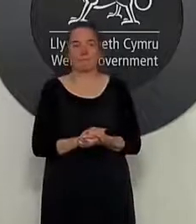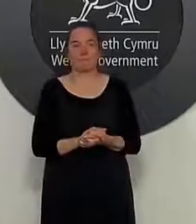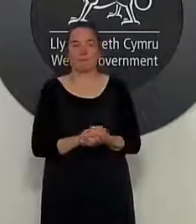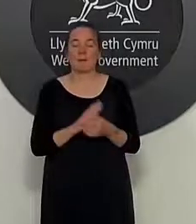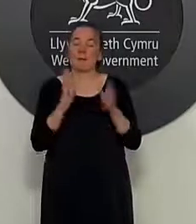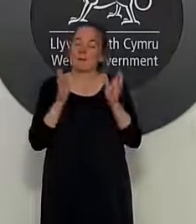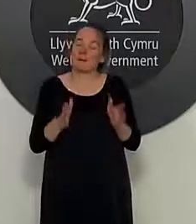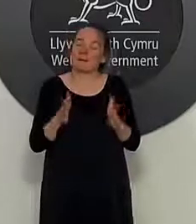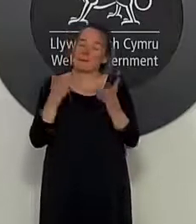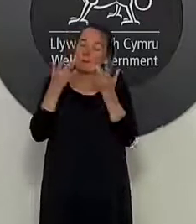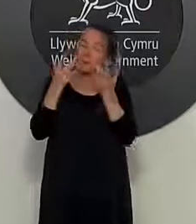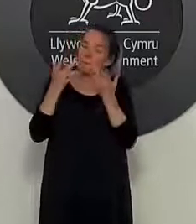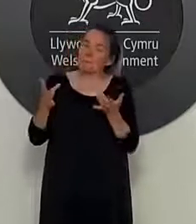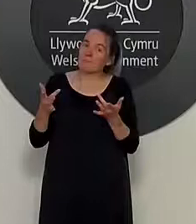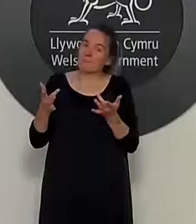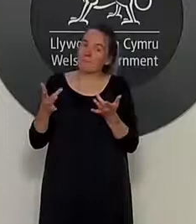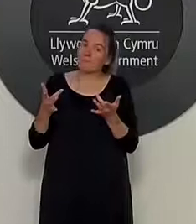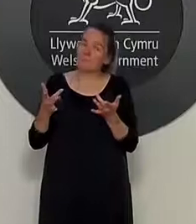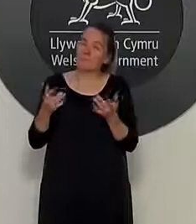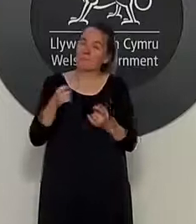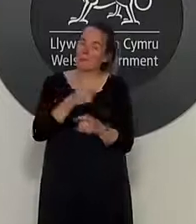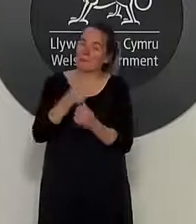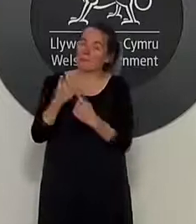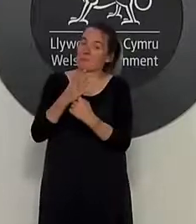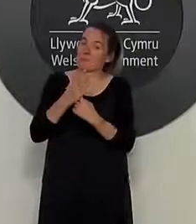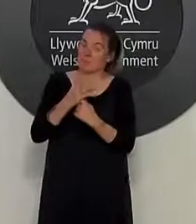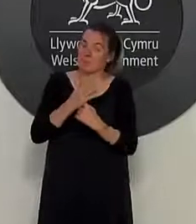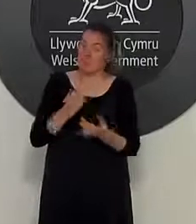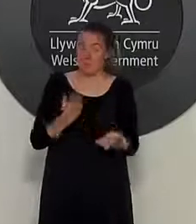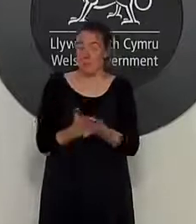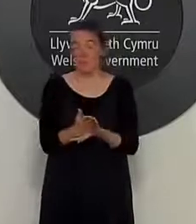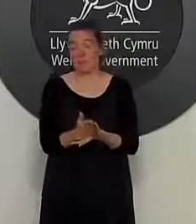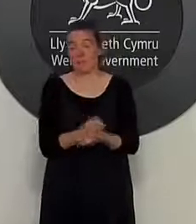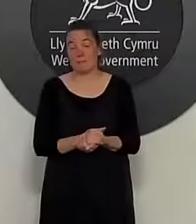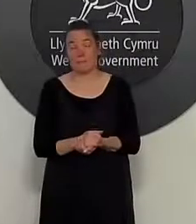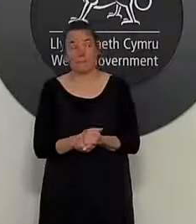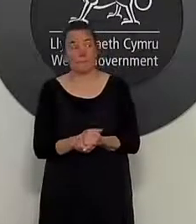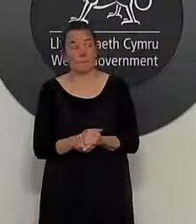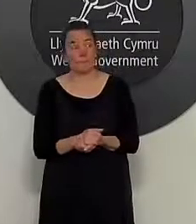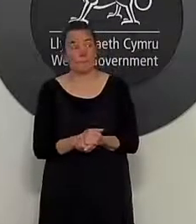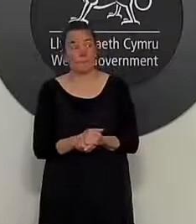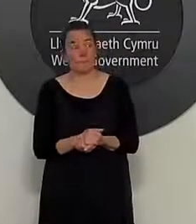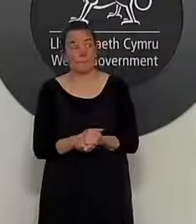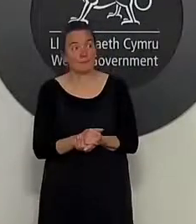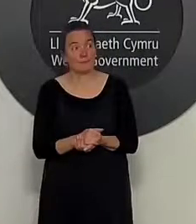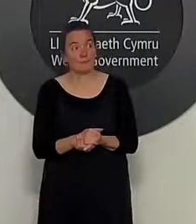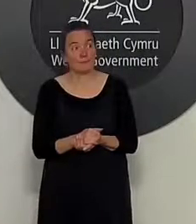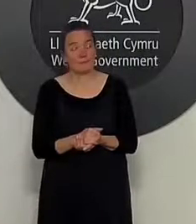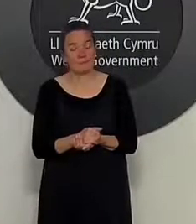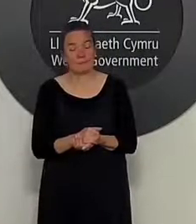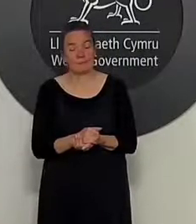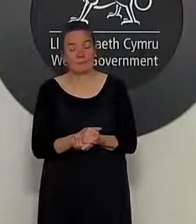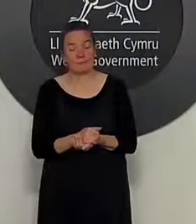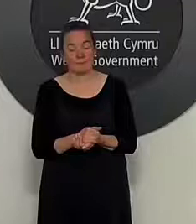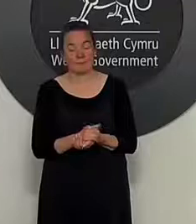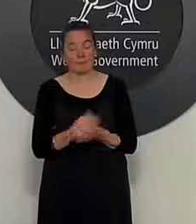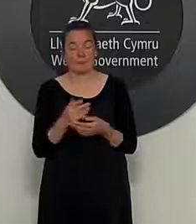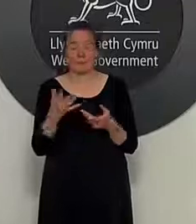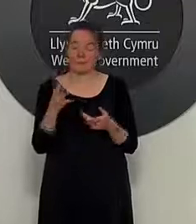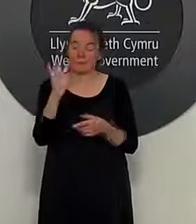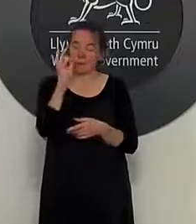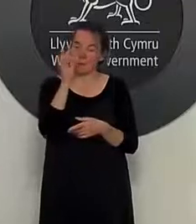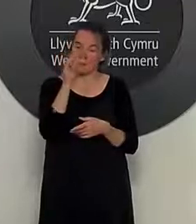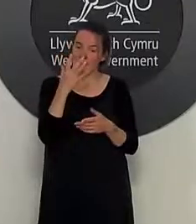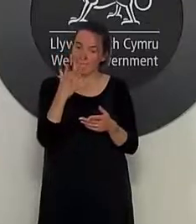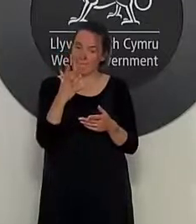to demonstrate that those pressures are genuine, because there's quite a high hurdle the councils have to pass